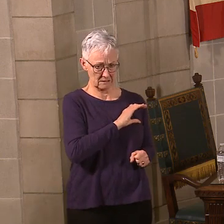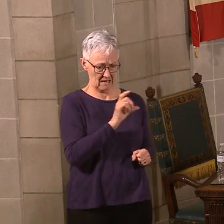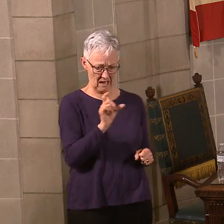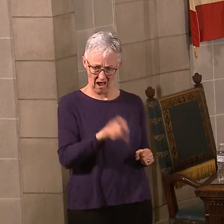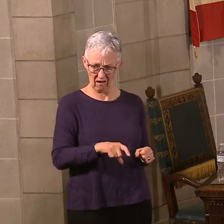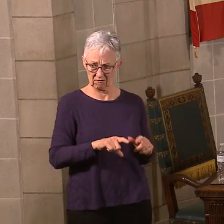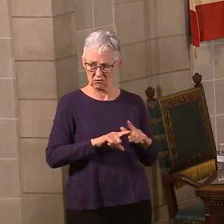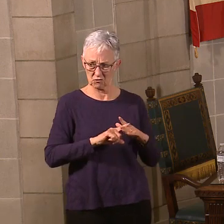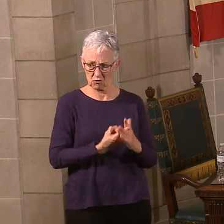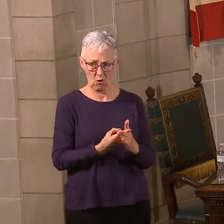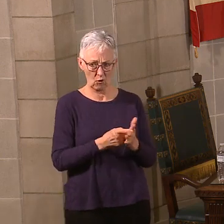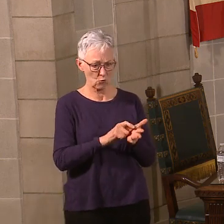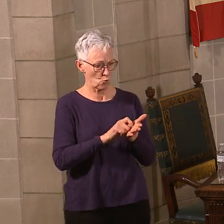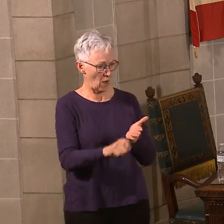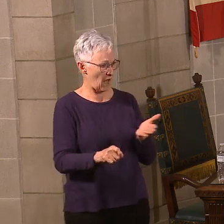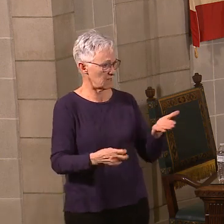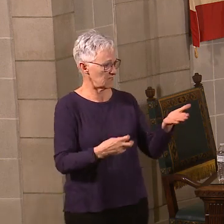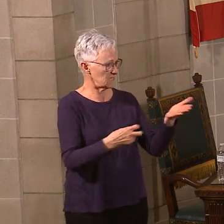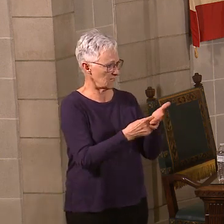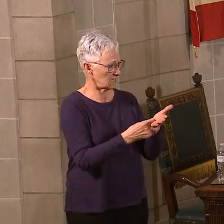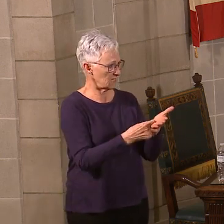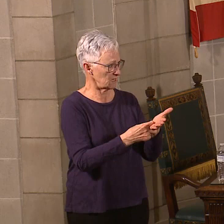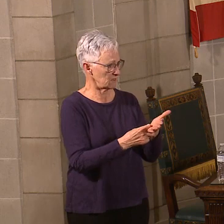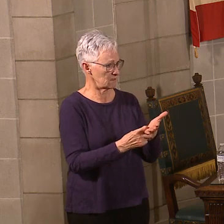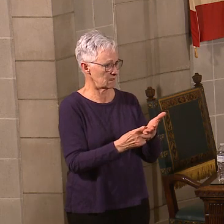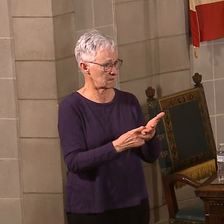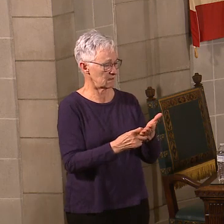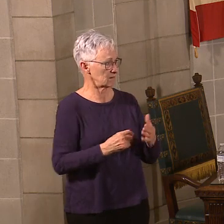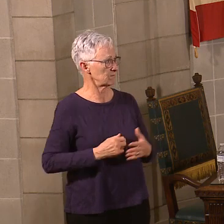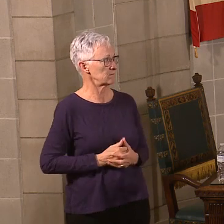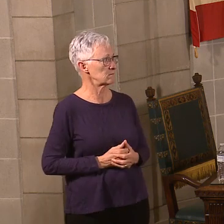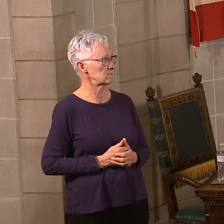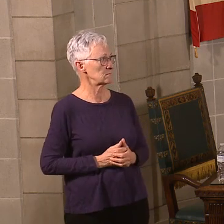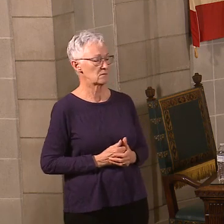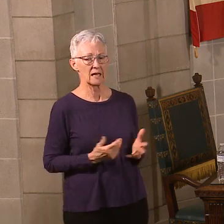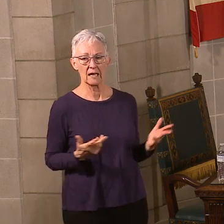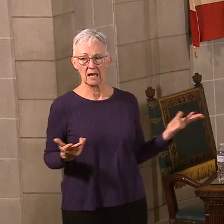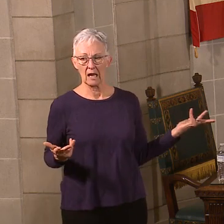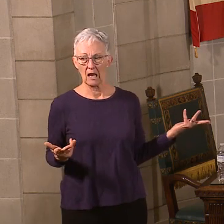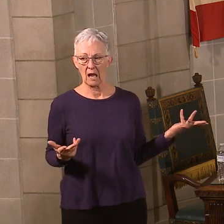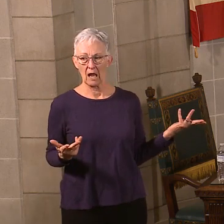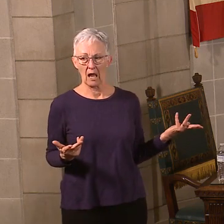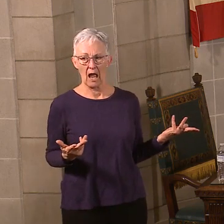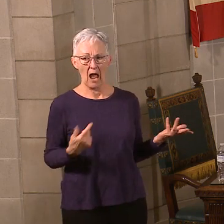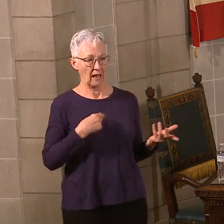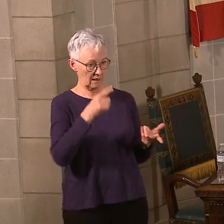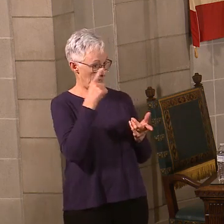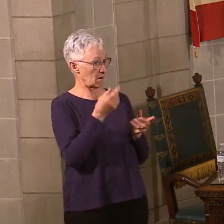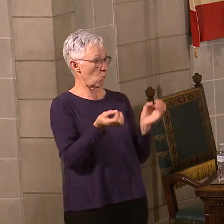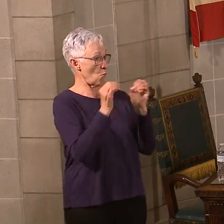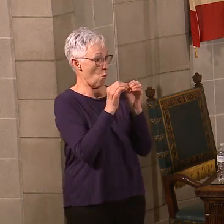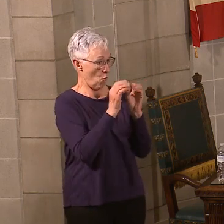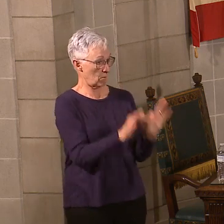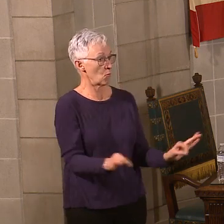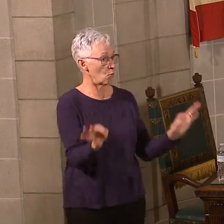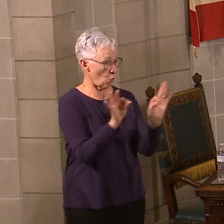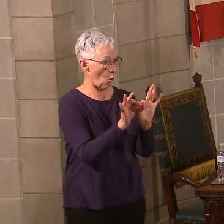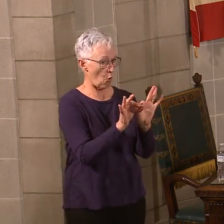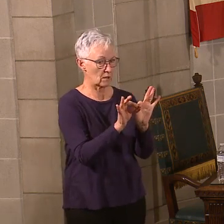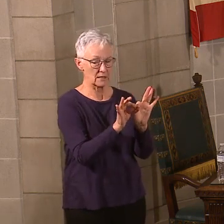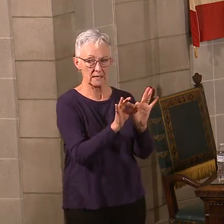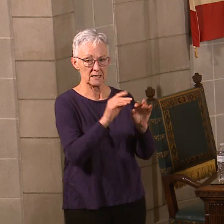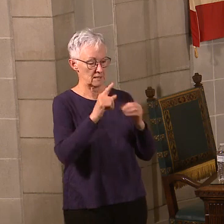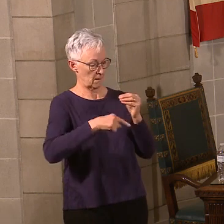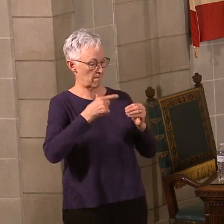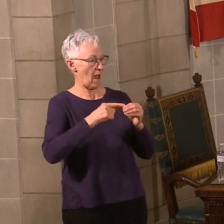written along these lines. And I think that goes back to really what this is about communication and getting people to comply voluntarily. So